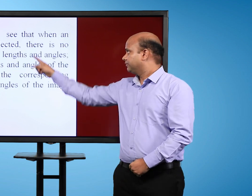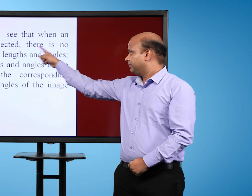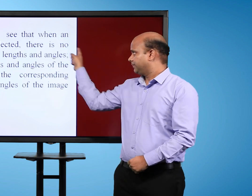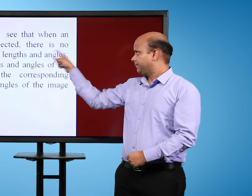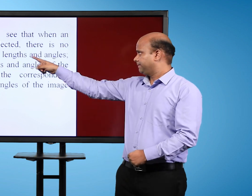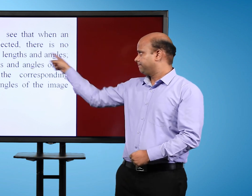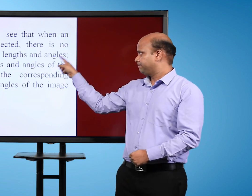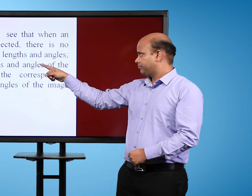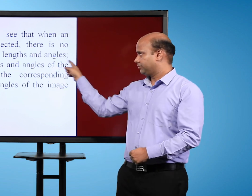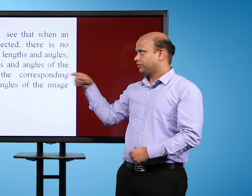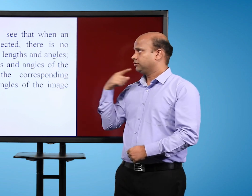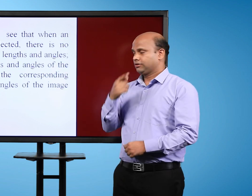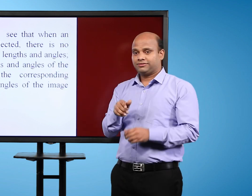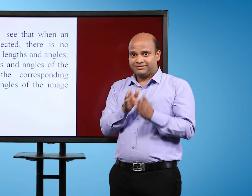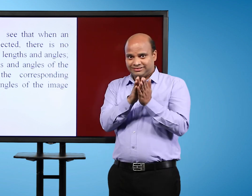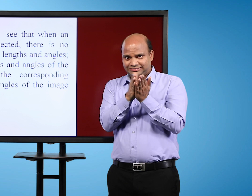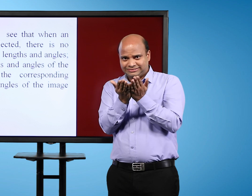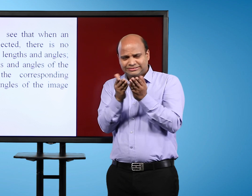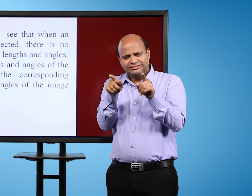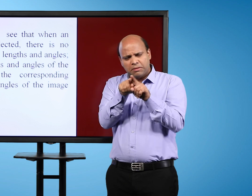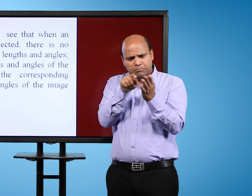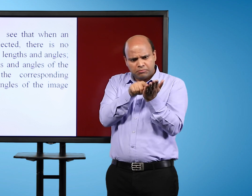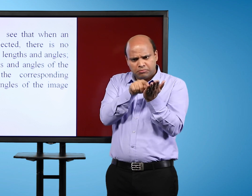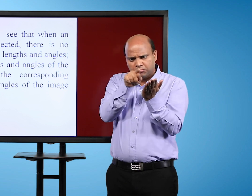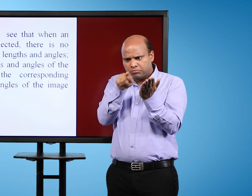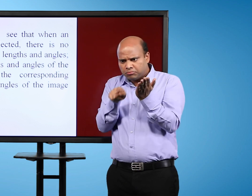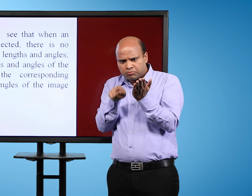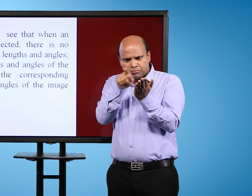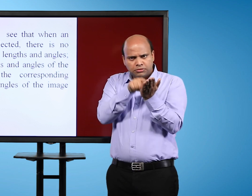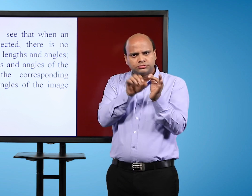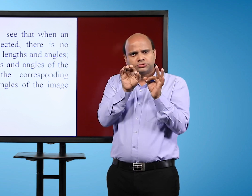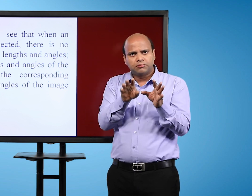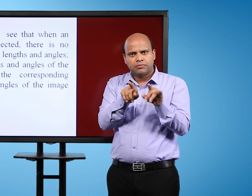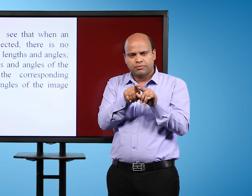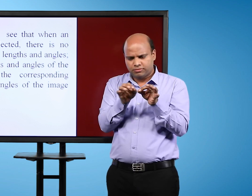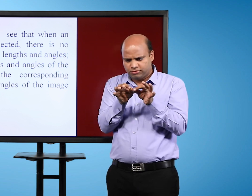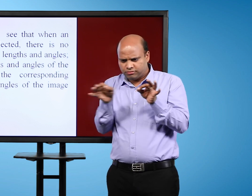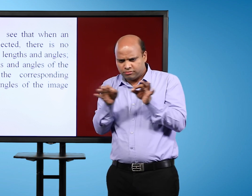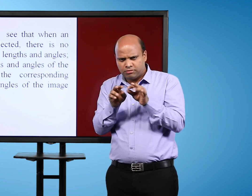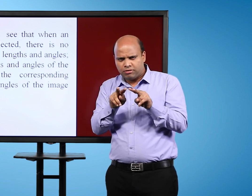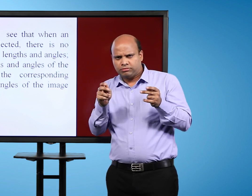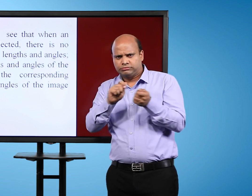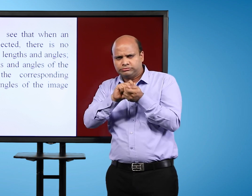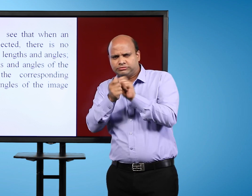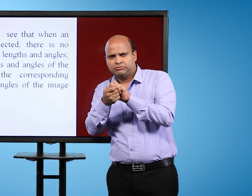You can also see that when an object is reflected, there is no change in the lengths and angles.